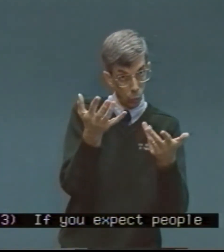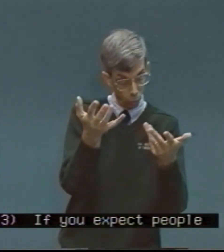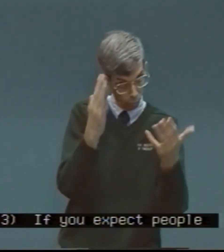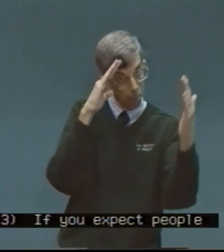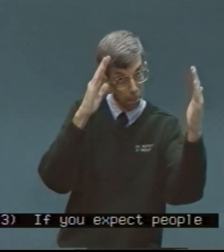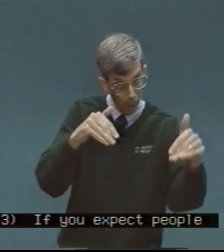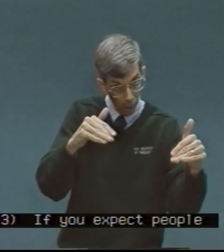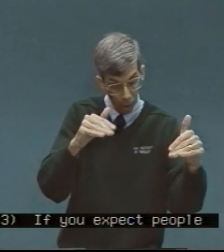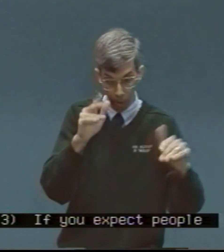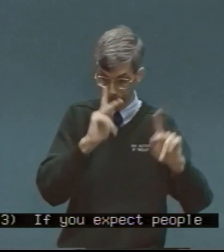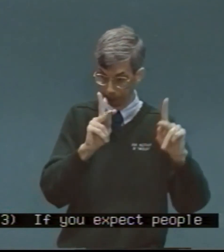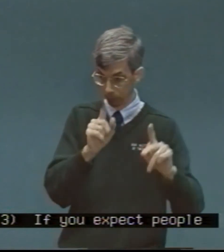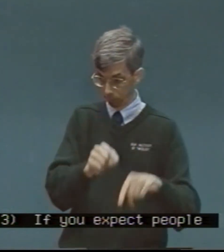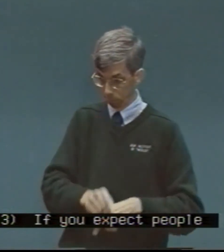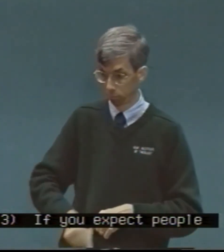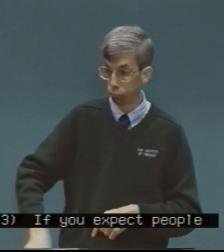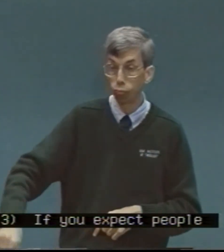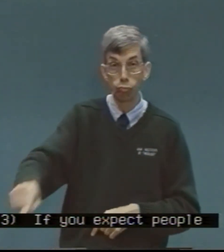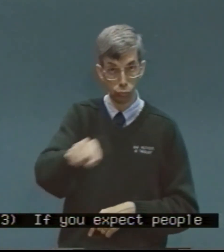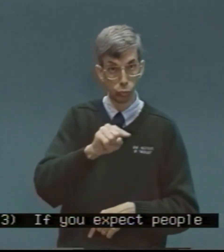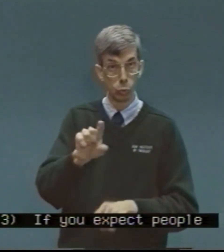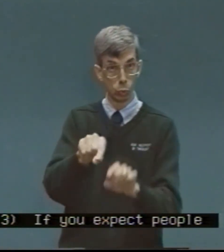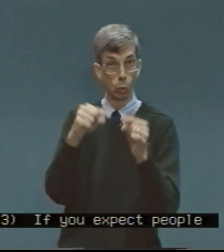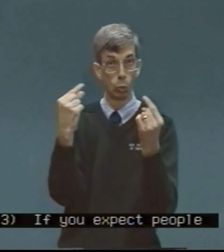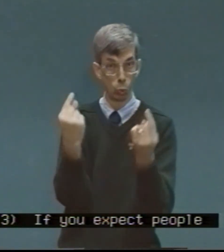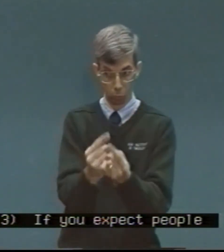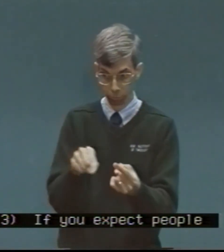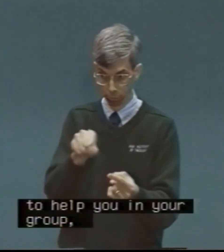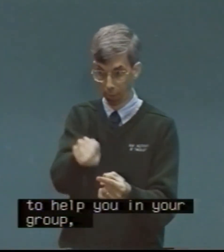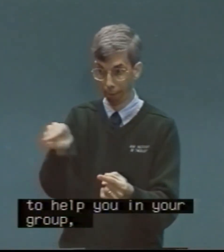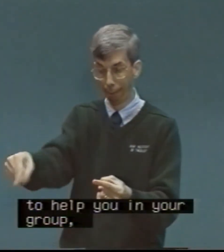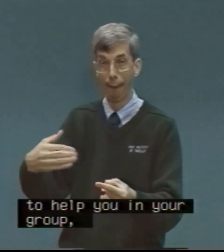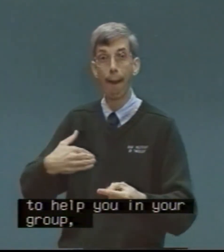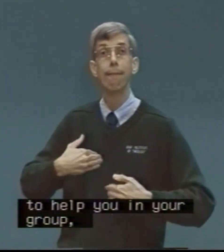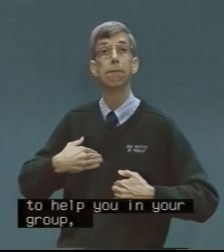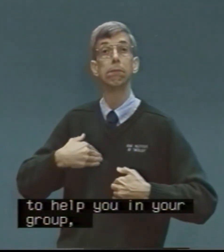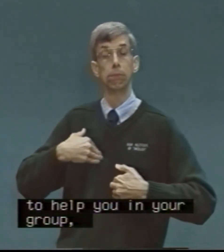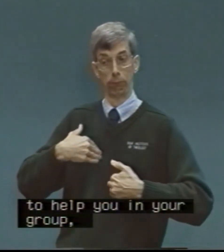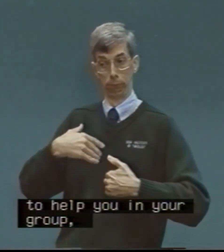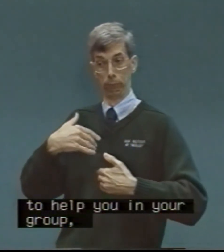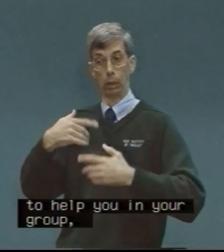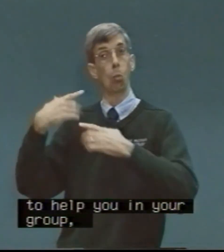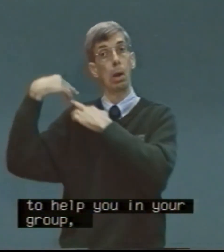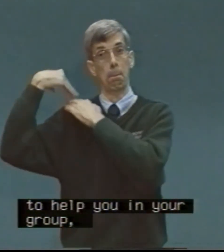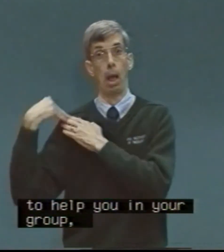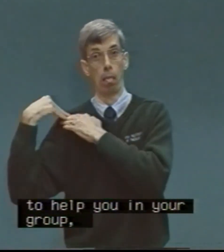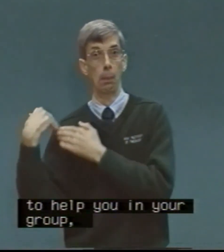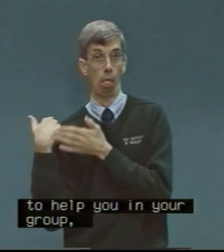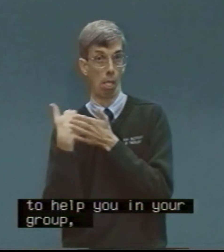3. If you expect people to help you in your group,